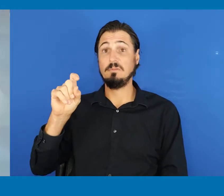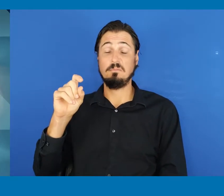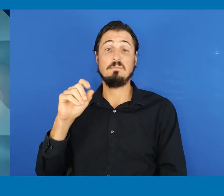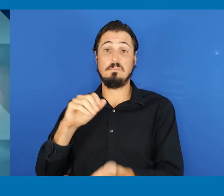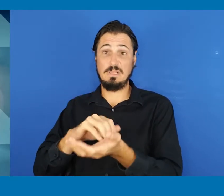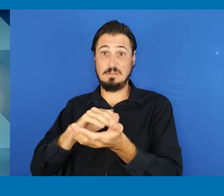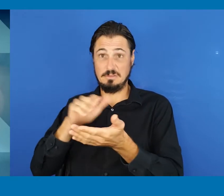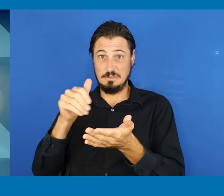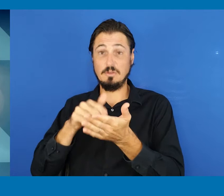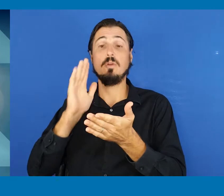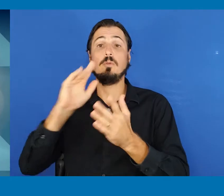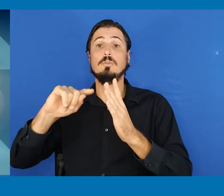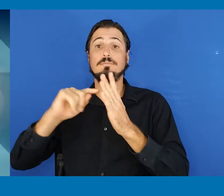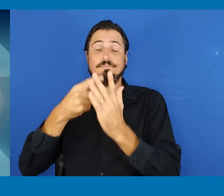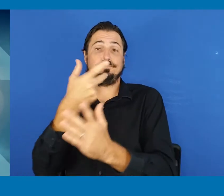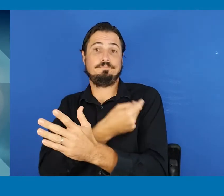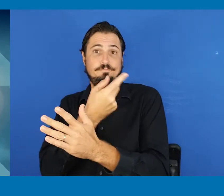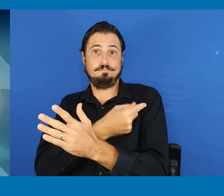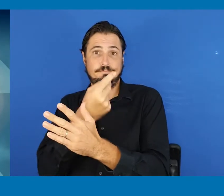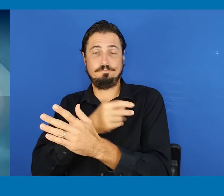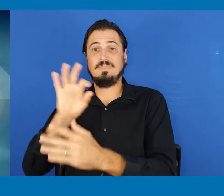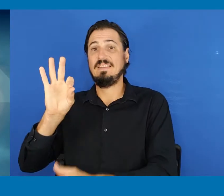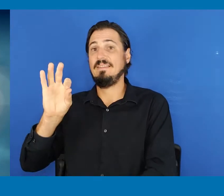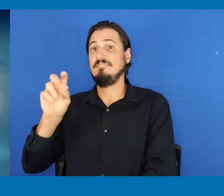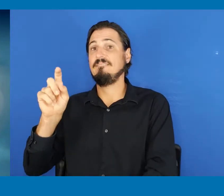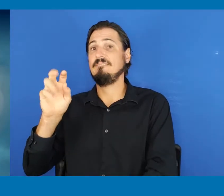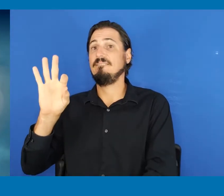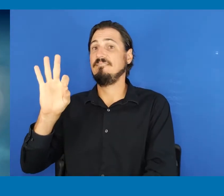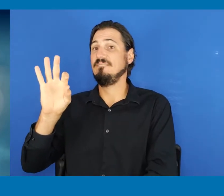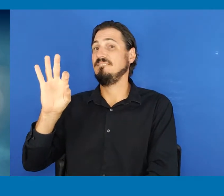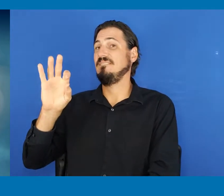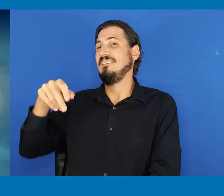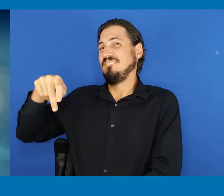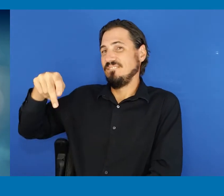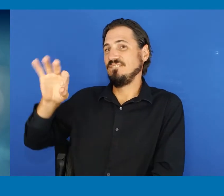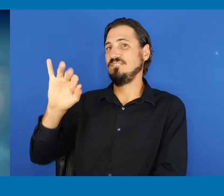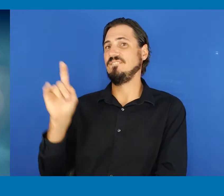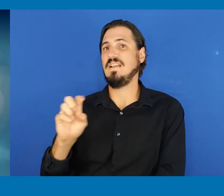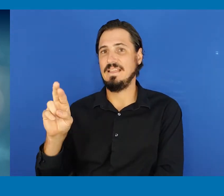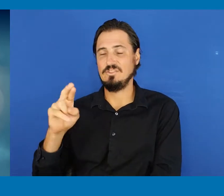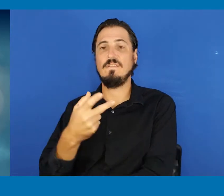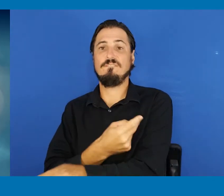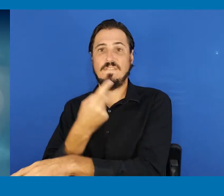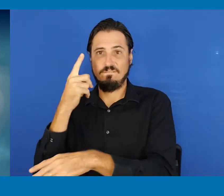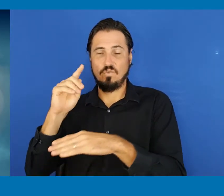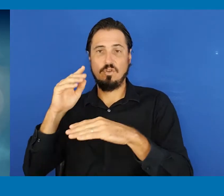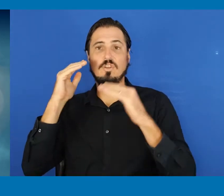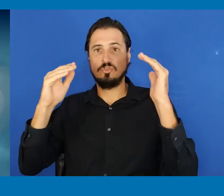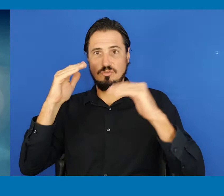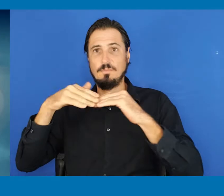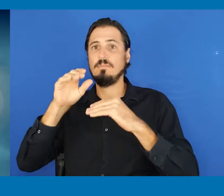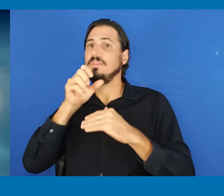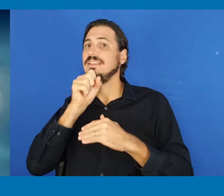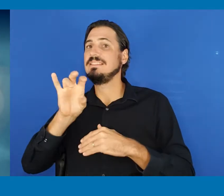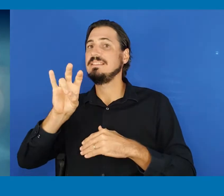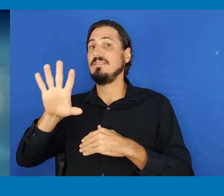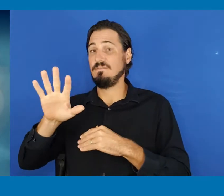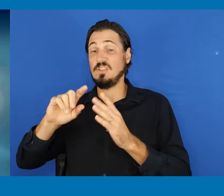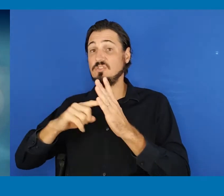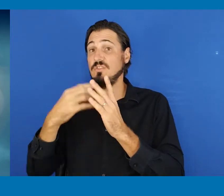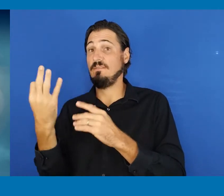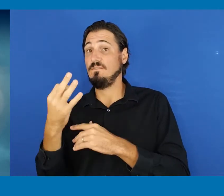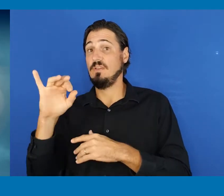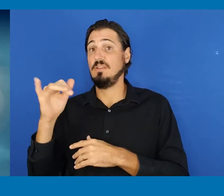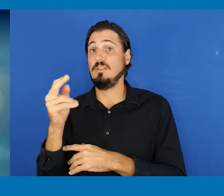kauai.gov/vaccine. Wilcox Medical Center in Lihue will begin administering the Pfizer vaccine to adults ages 75 and